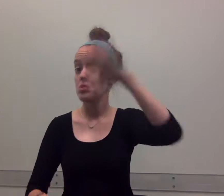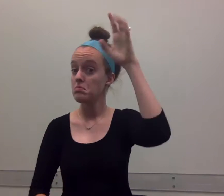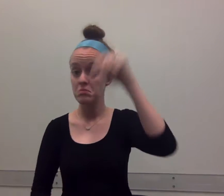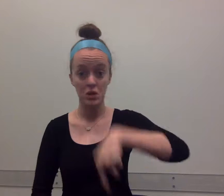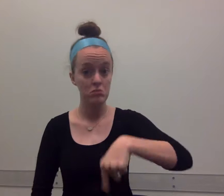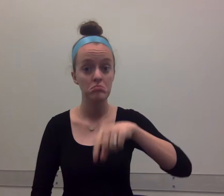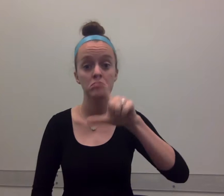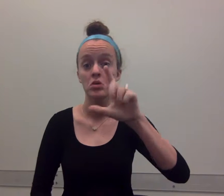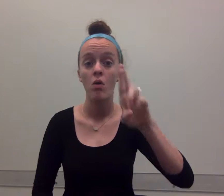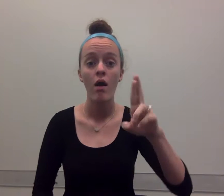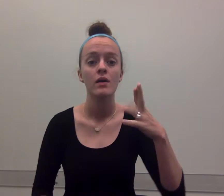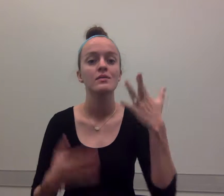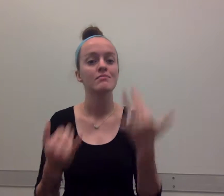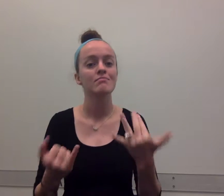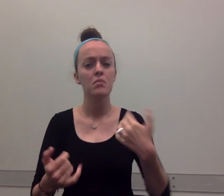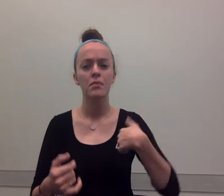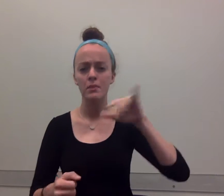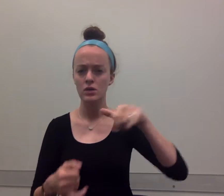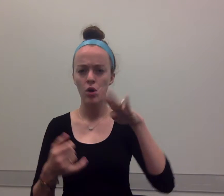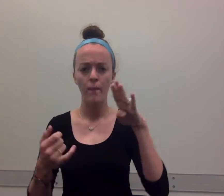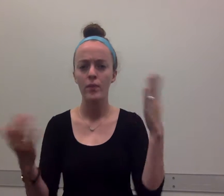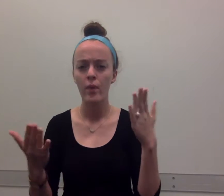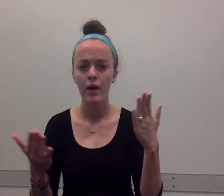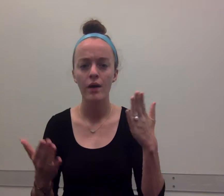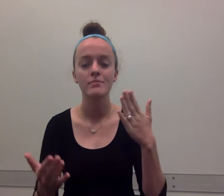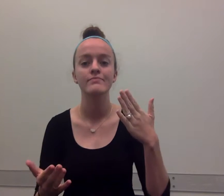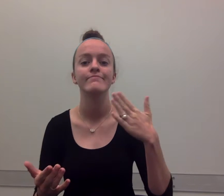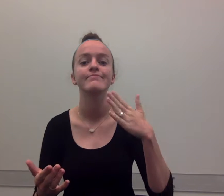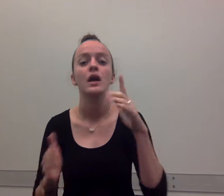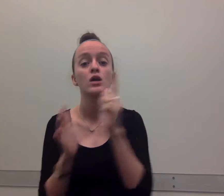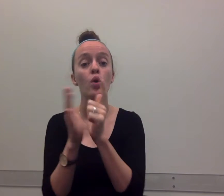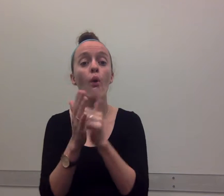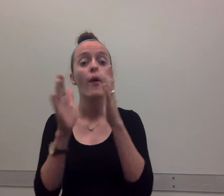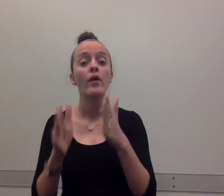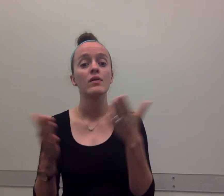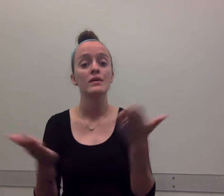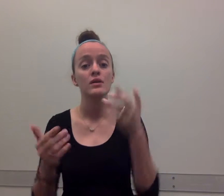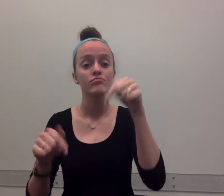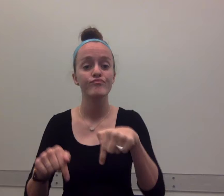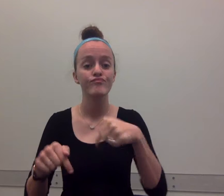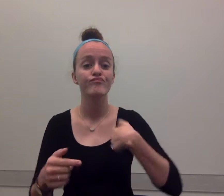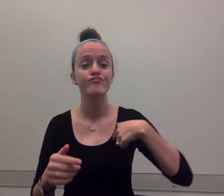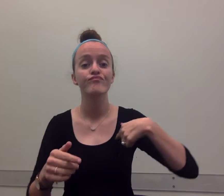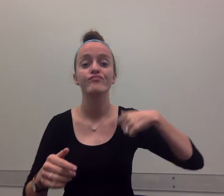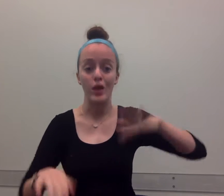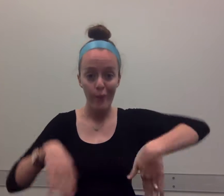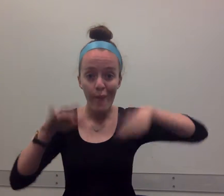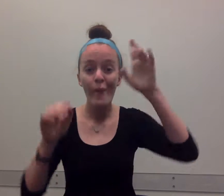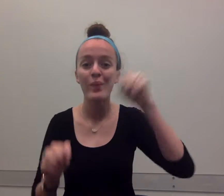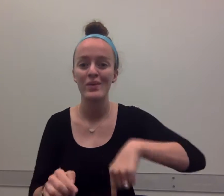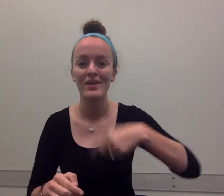do now is I'm an attorney in Little Rock. I grew up. I went to Little Rock Central High School. Graduated from there and went